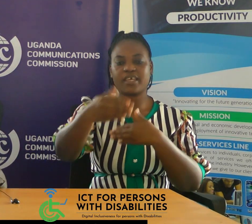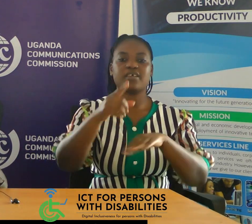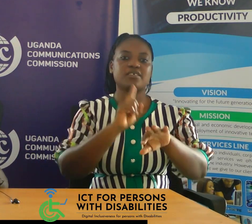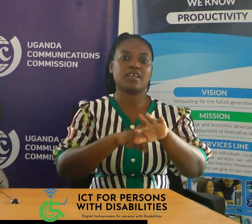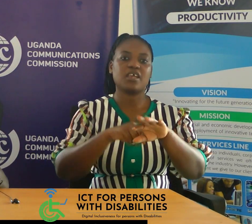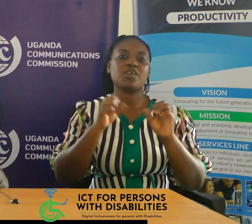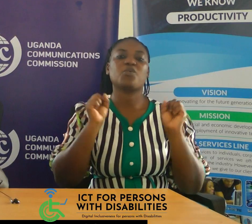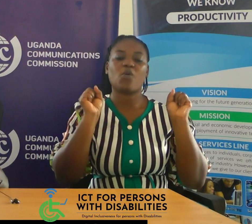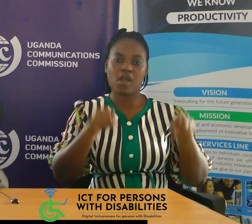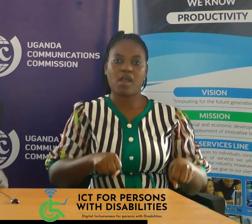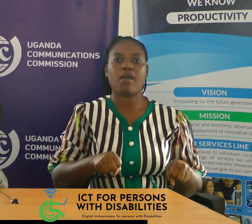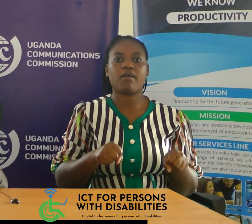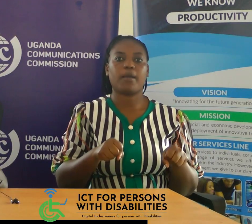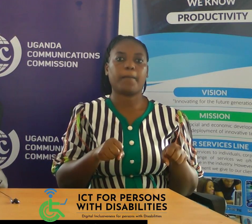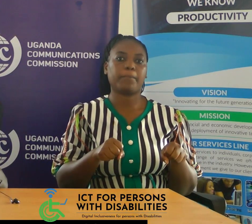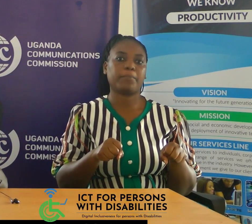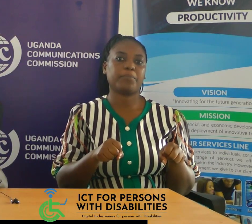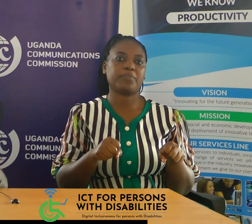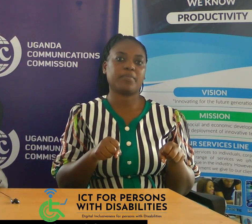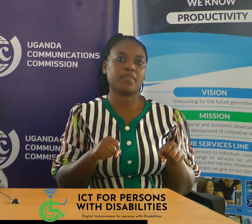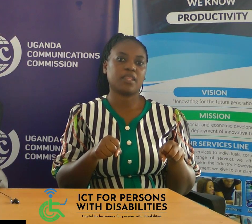you can be able to